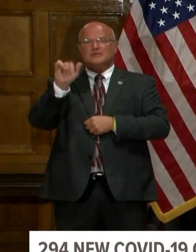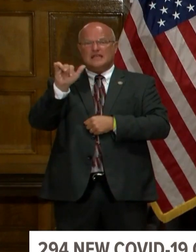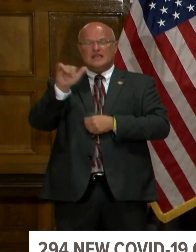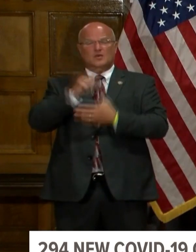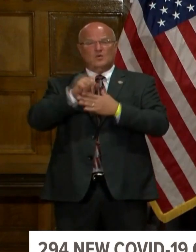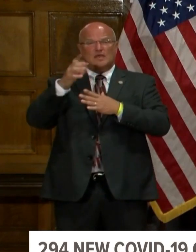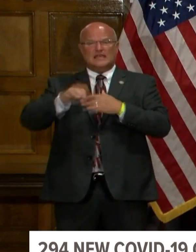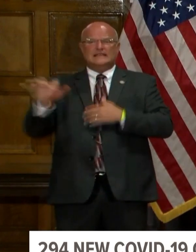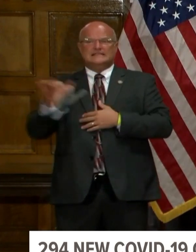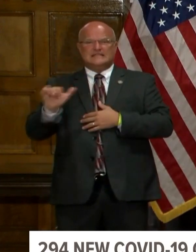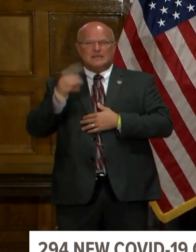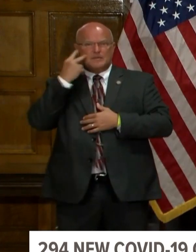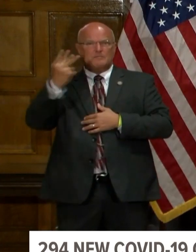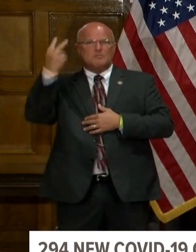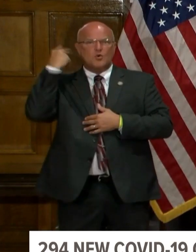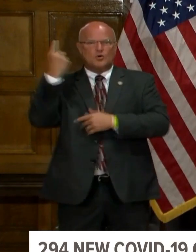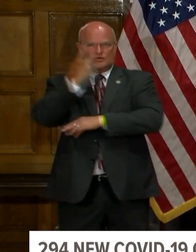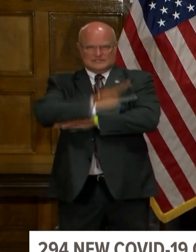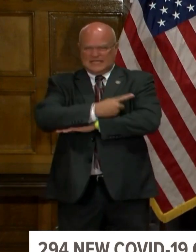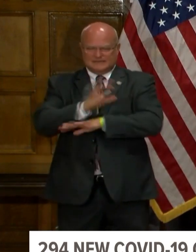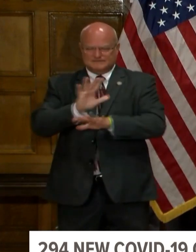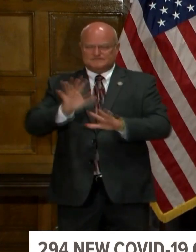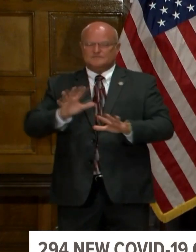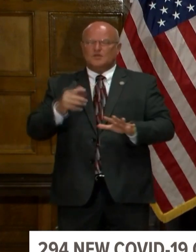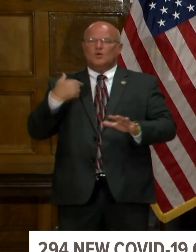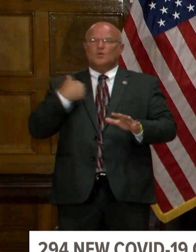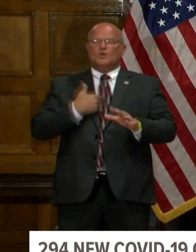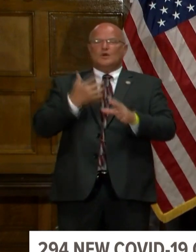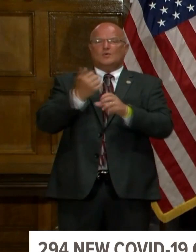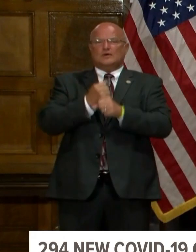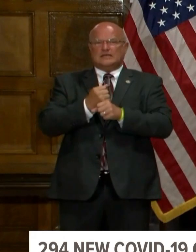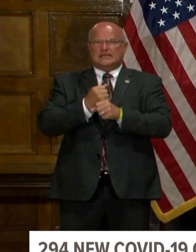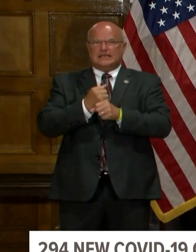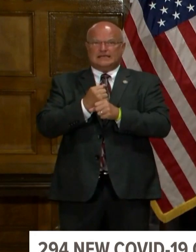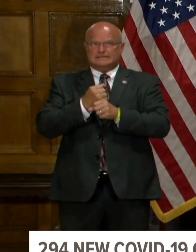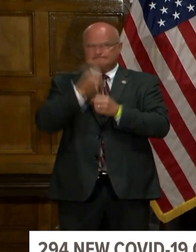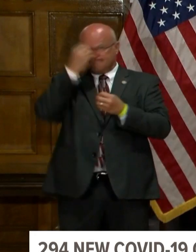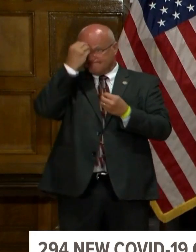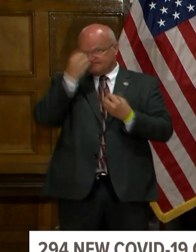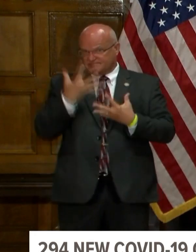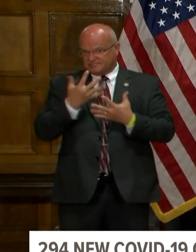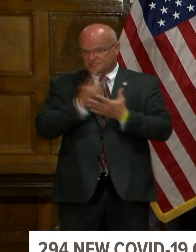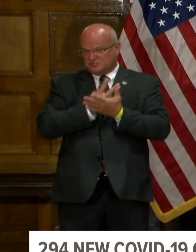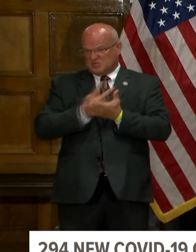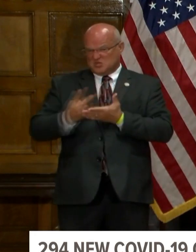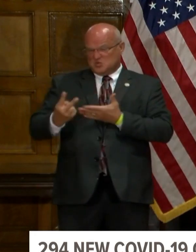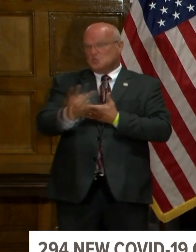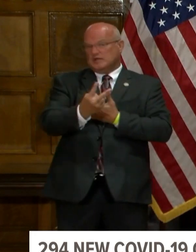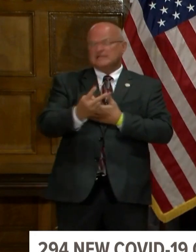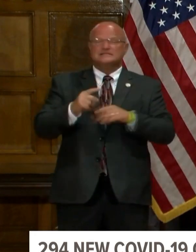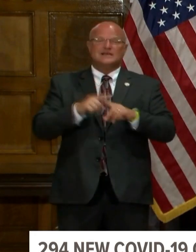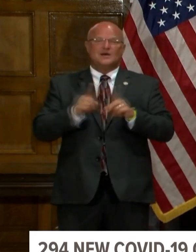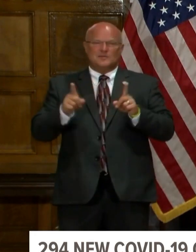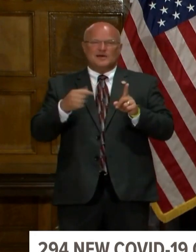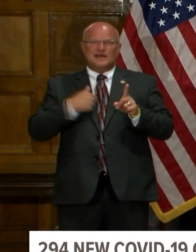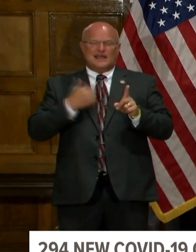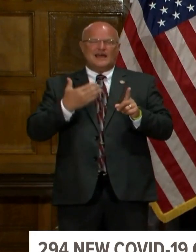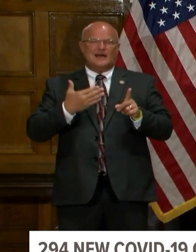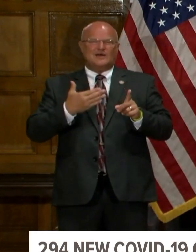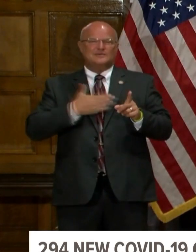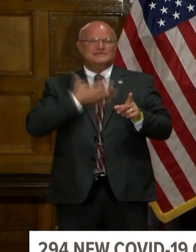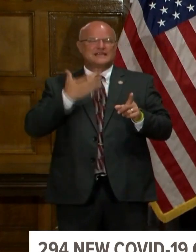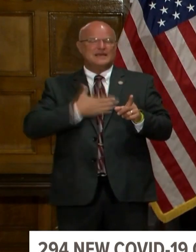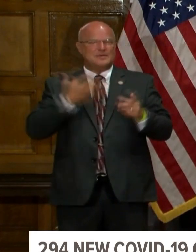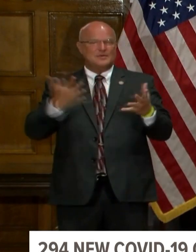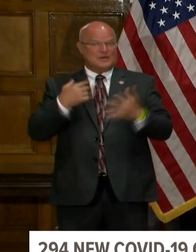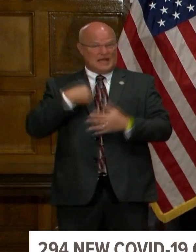Weekend. And so we'll know, we'll get our grade on this in a couple weeks, but I was very